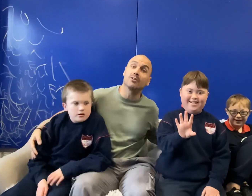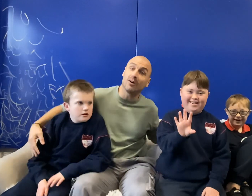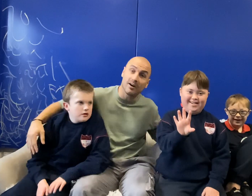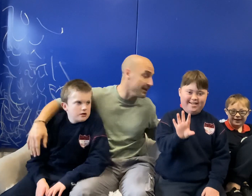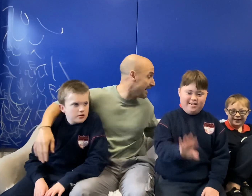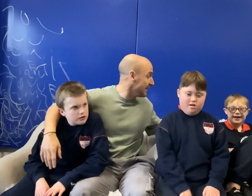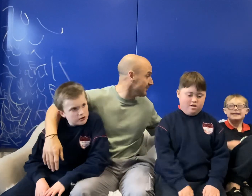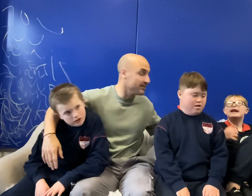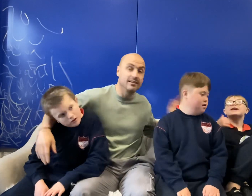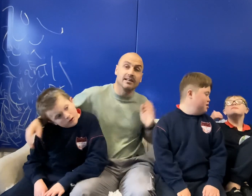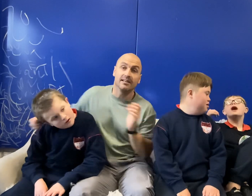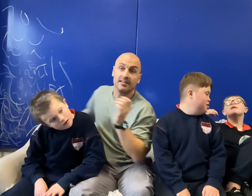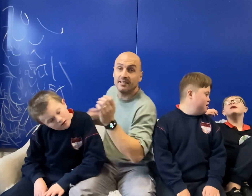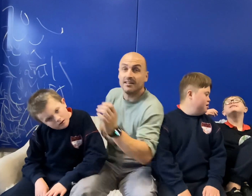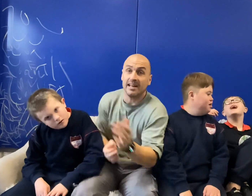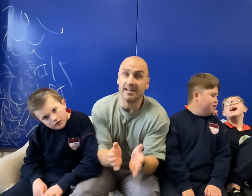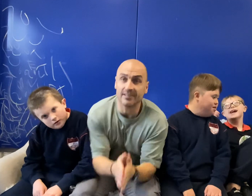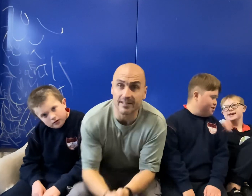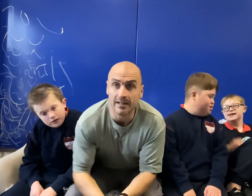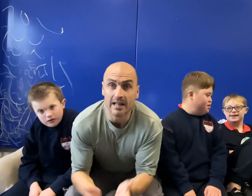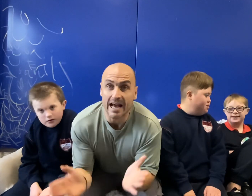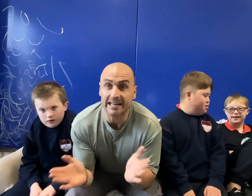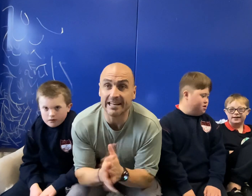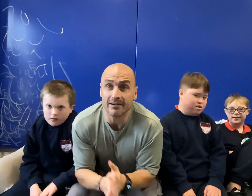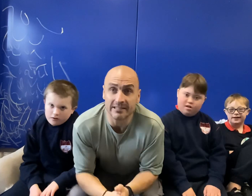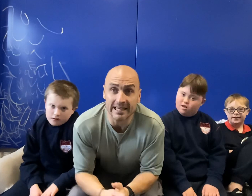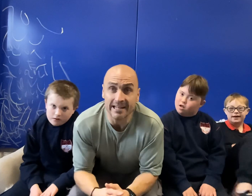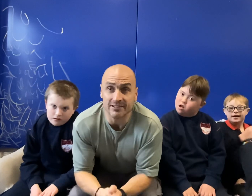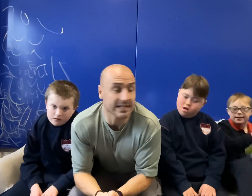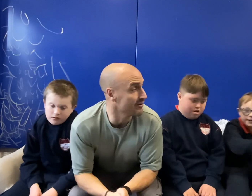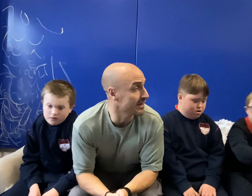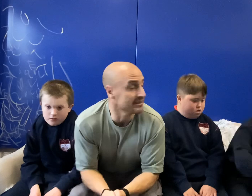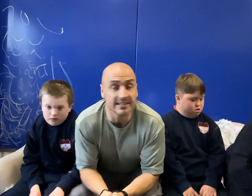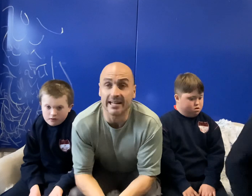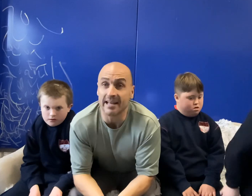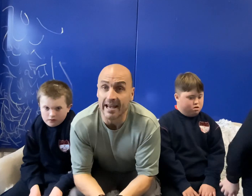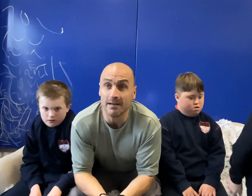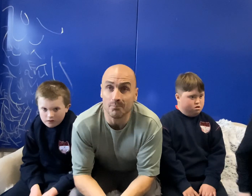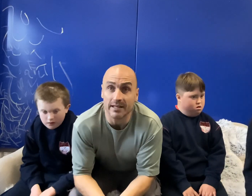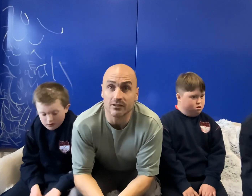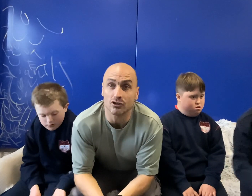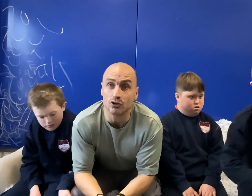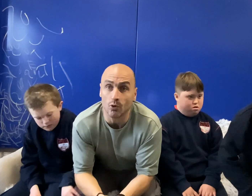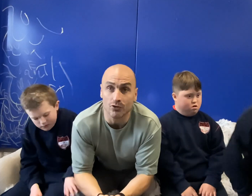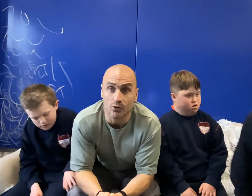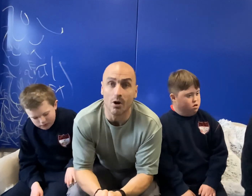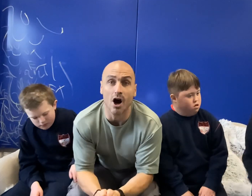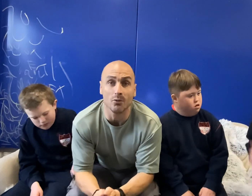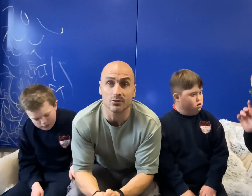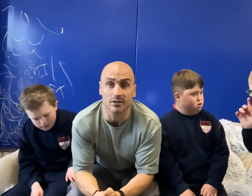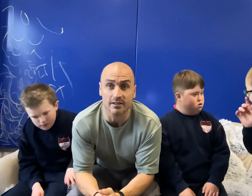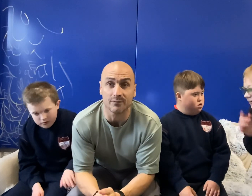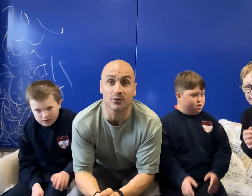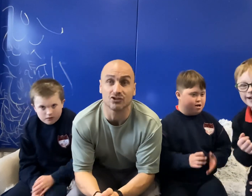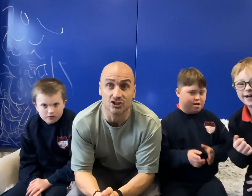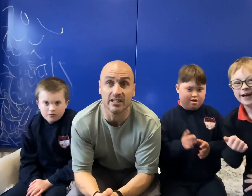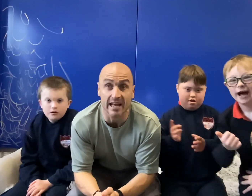Leeroy, and Nathan. And the lads are here today to help me to show you how to do the same for